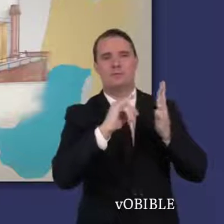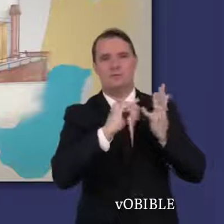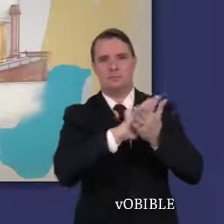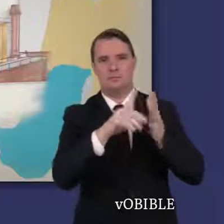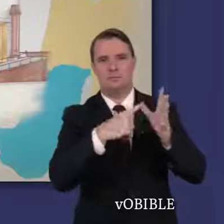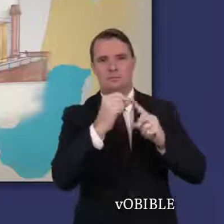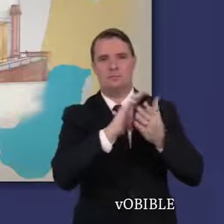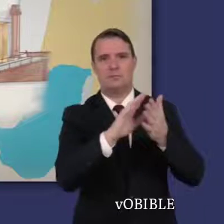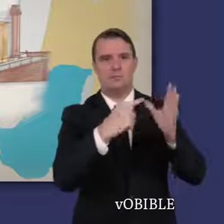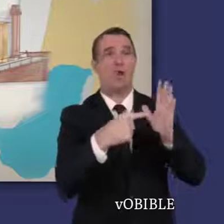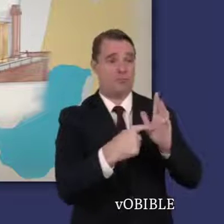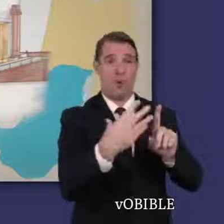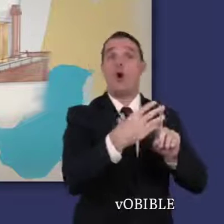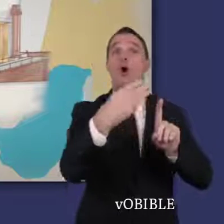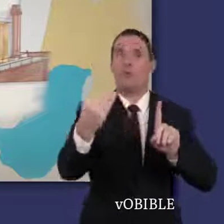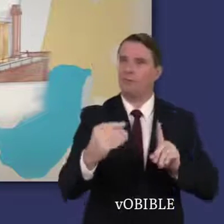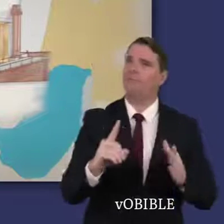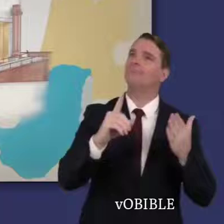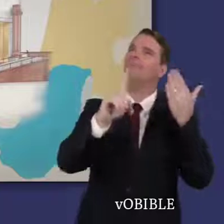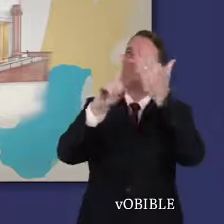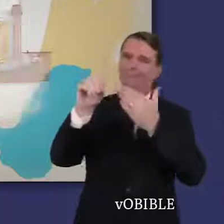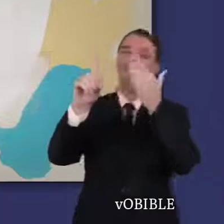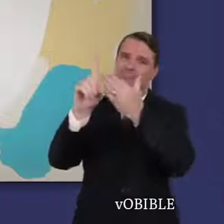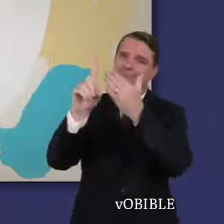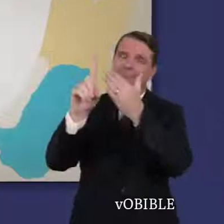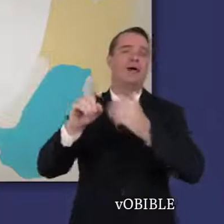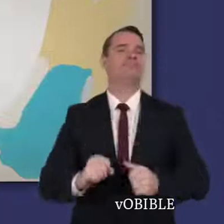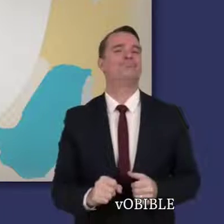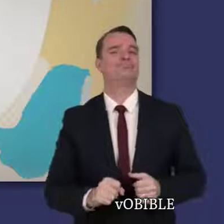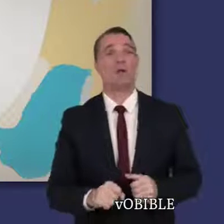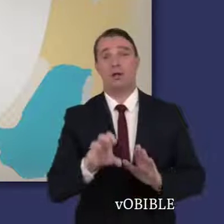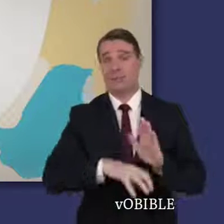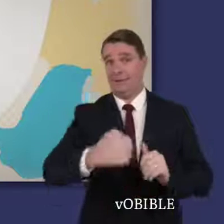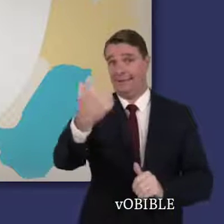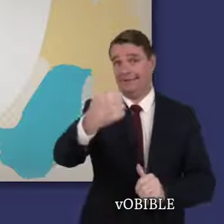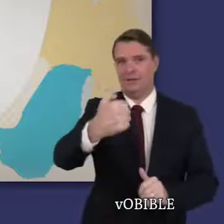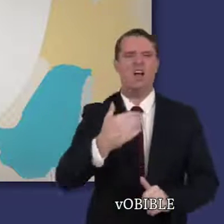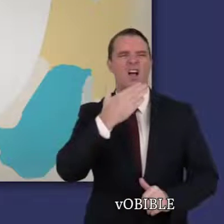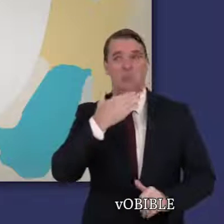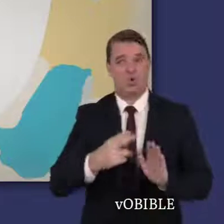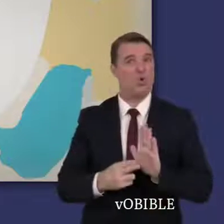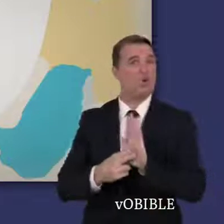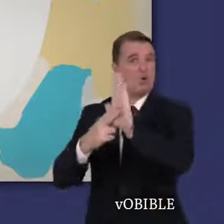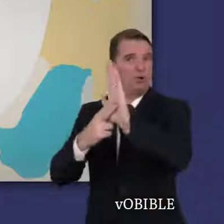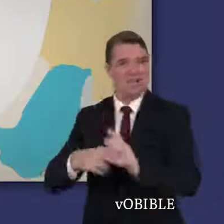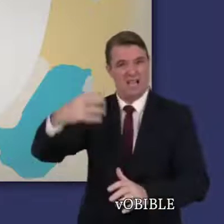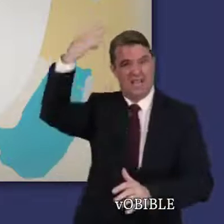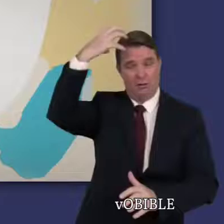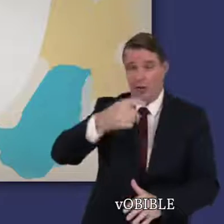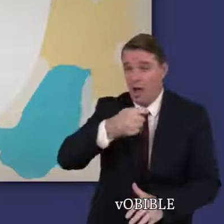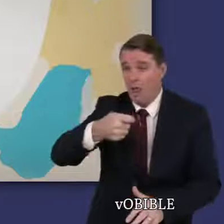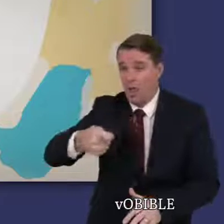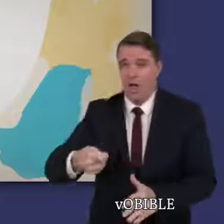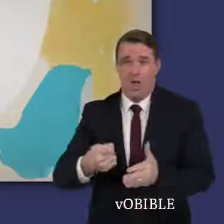is succeeded by his son Jehoshaphat, who imitates his good example. The next chapter mentions a number of wicked